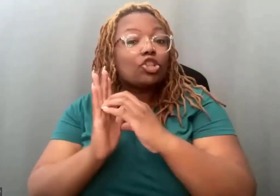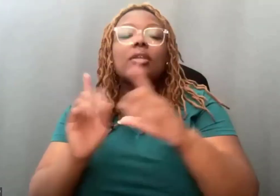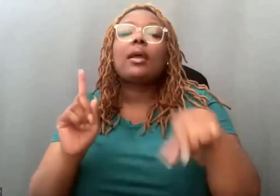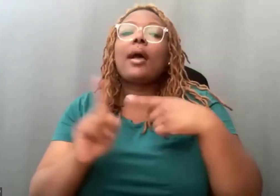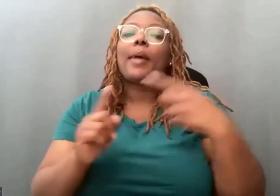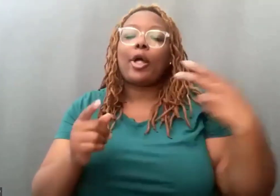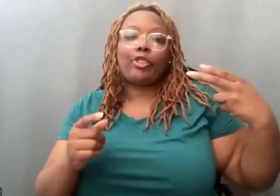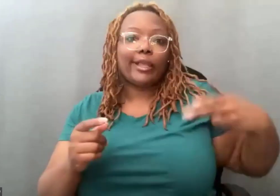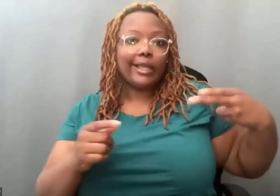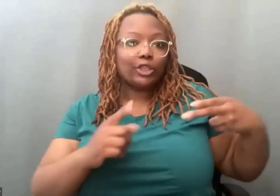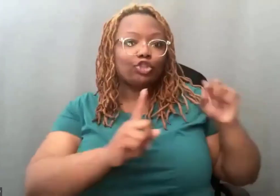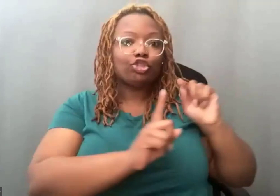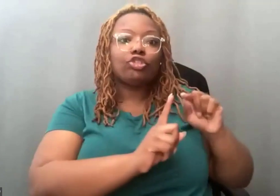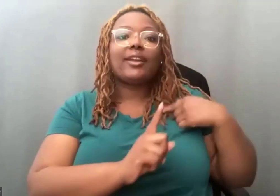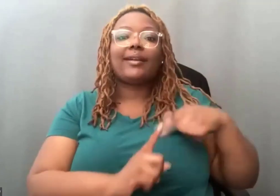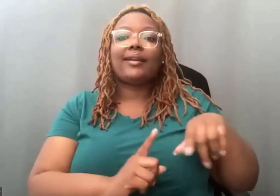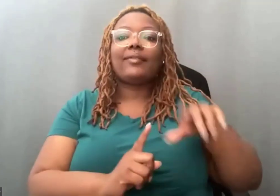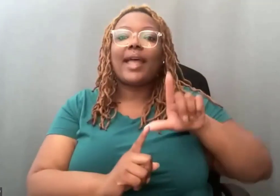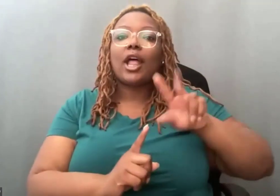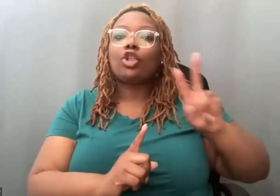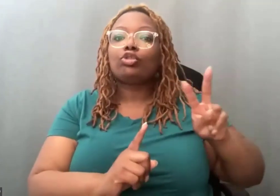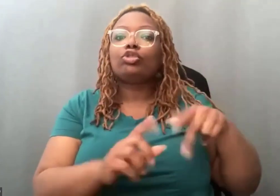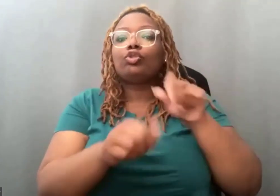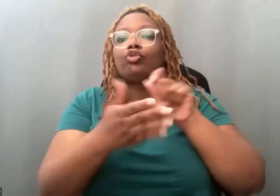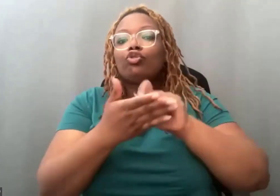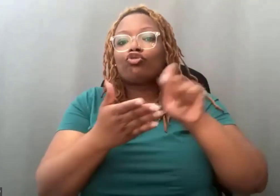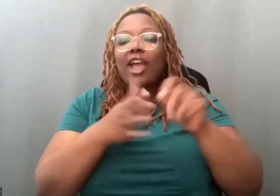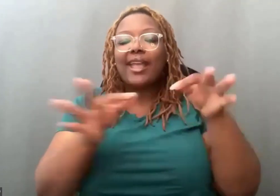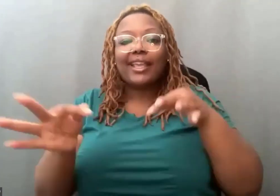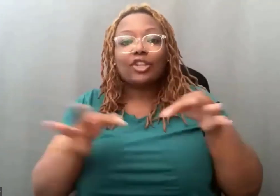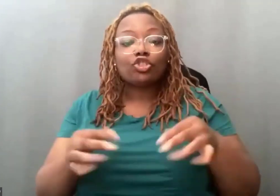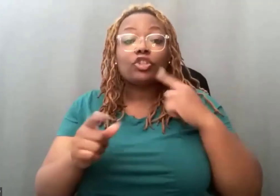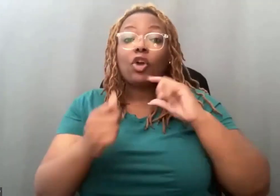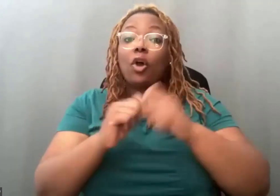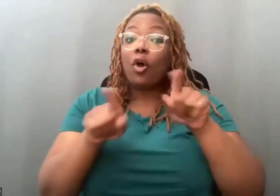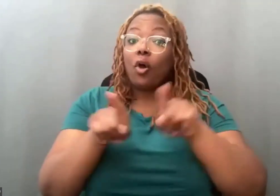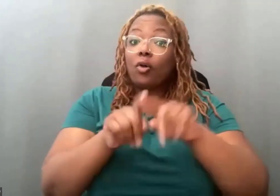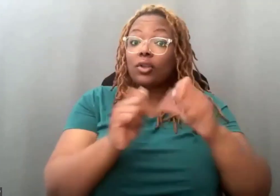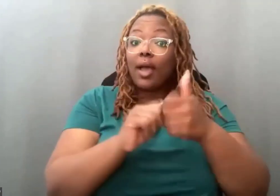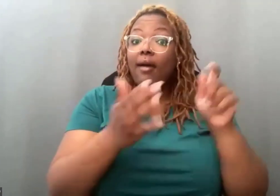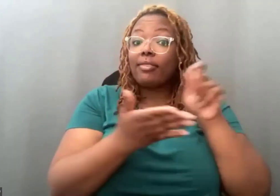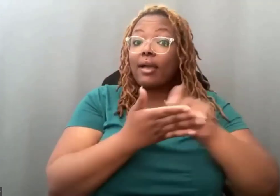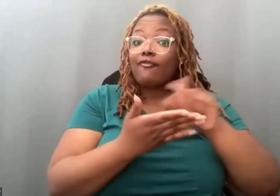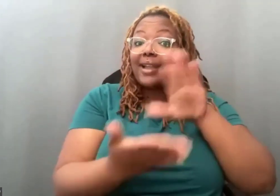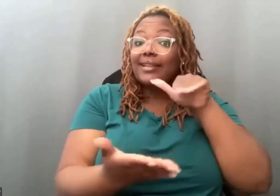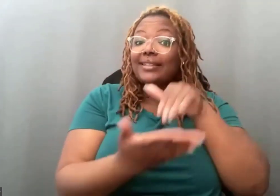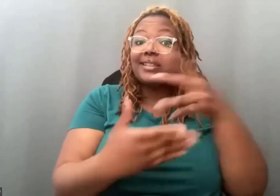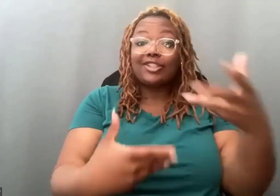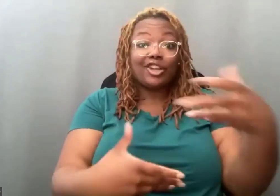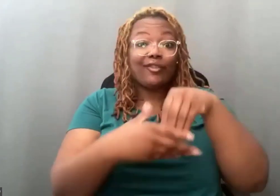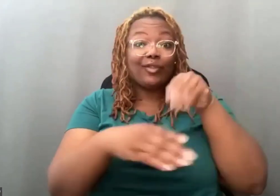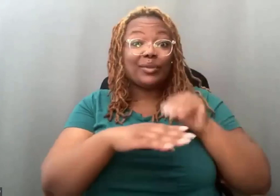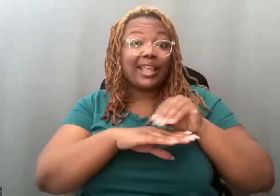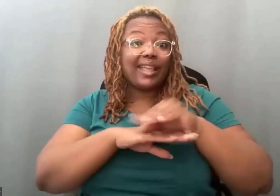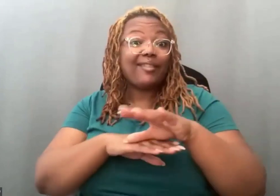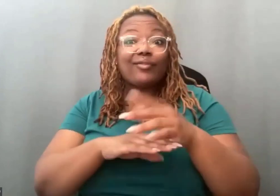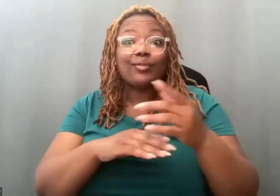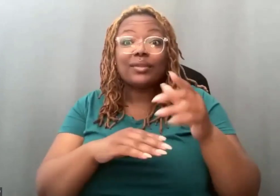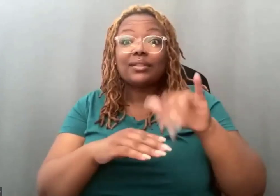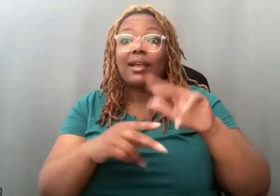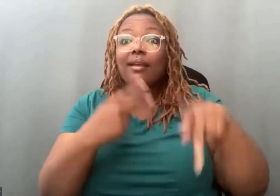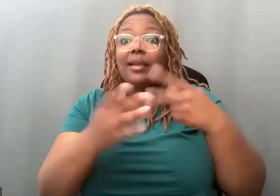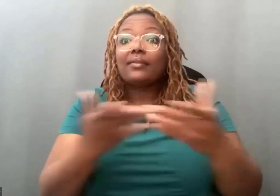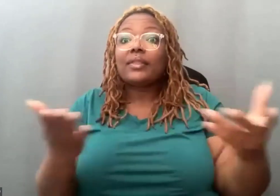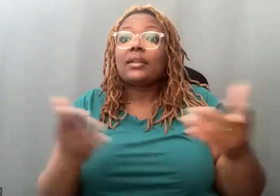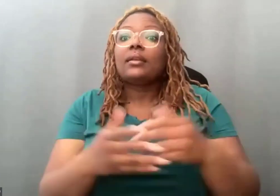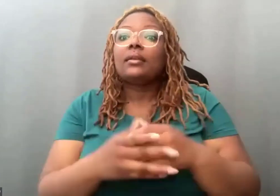the history of L2 English writing instruction and how the writing center factors into this. Does anyone have